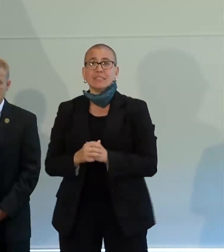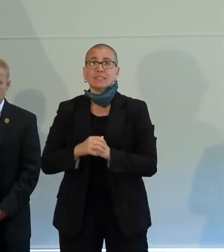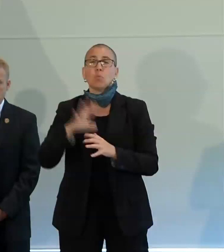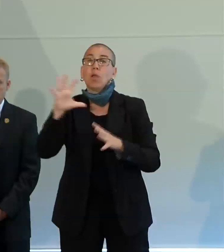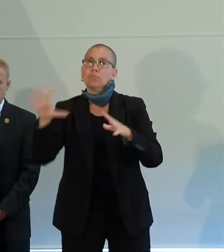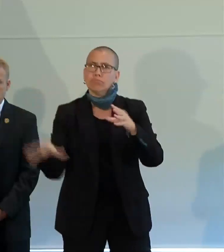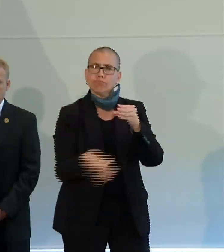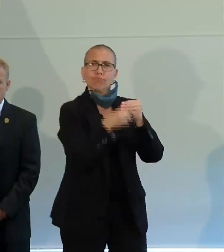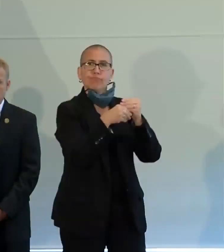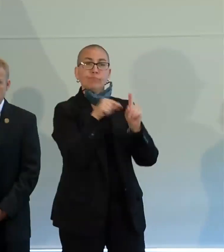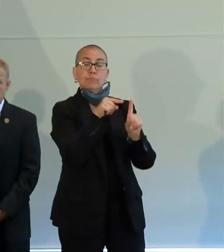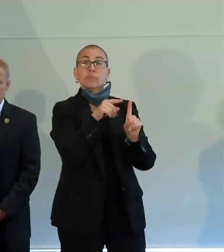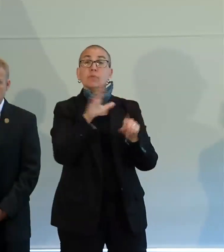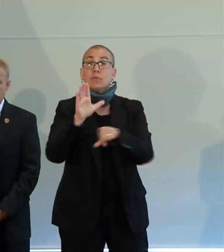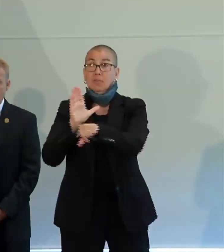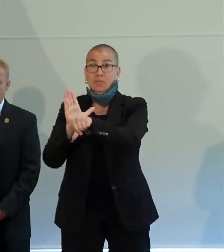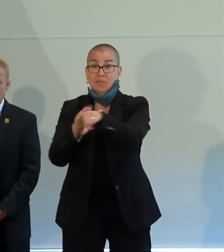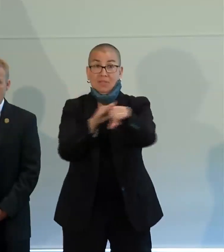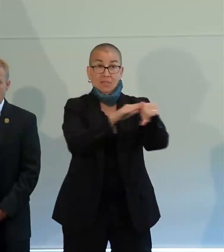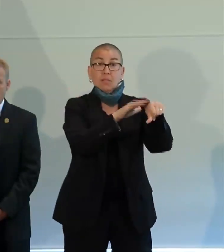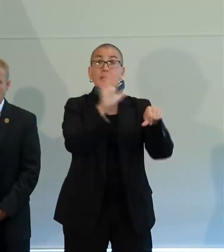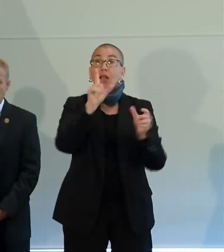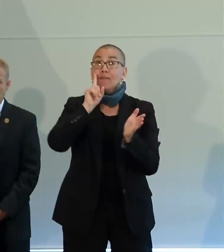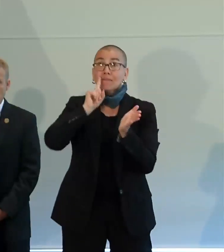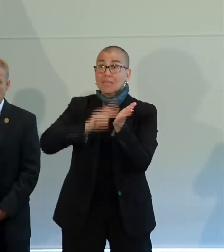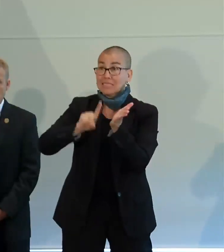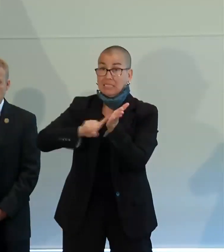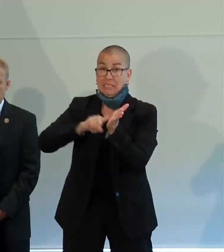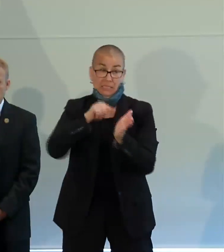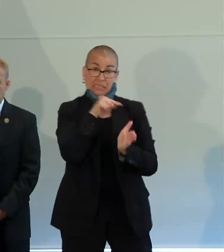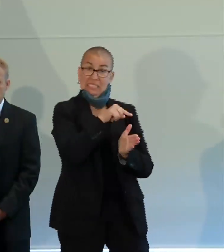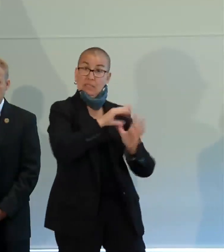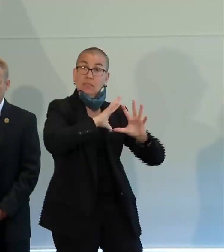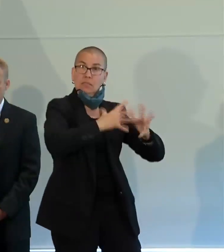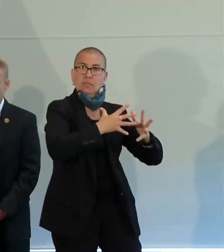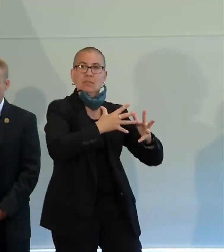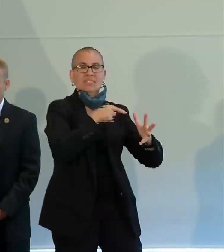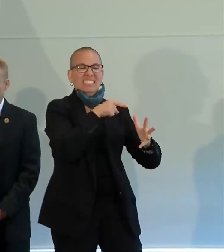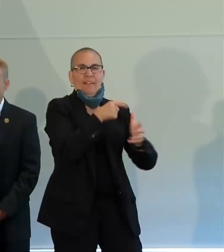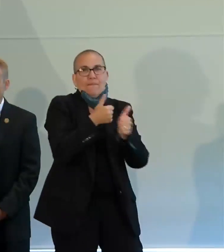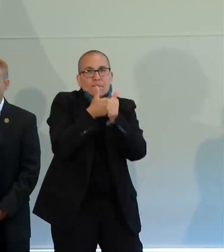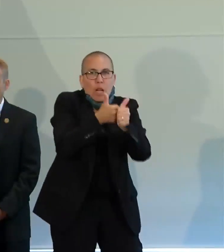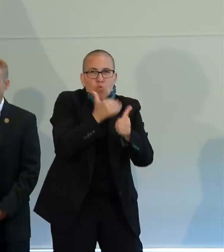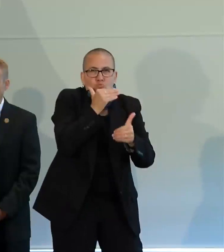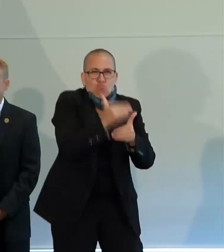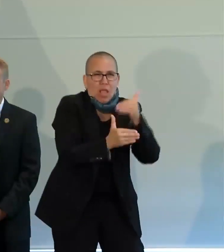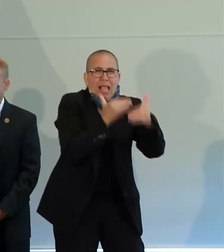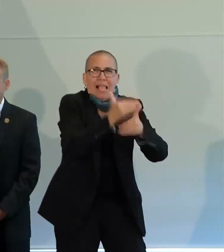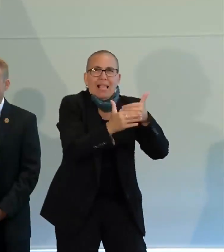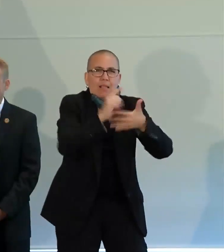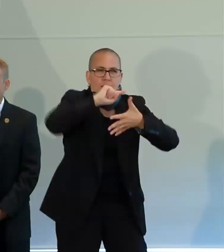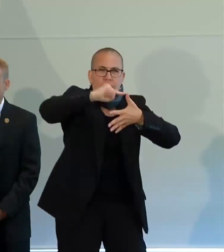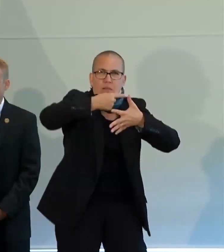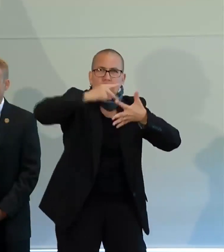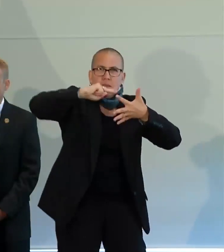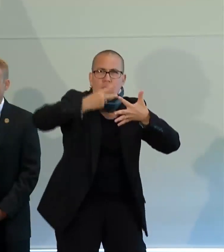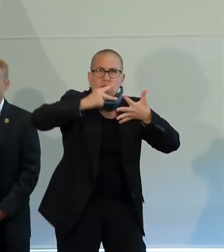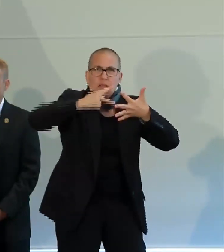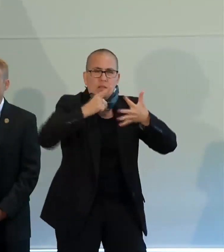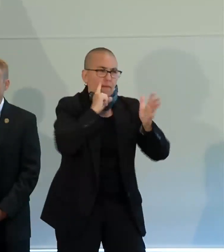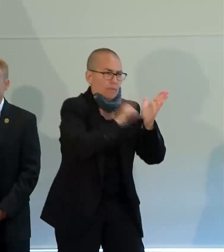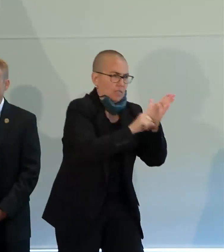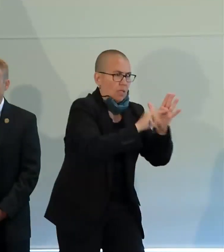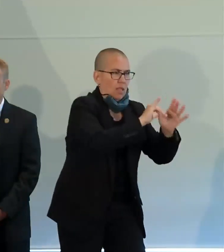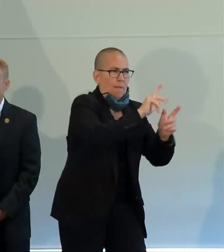is ongoing. We are following the path of all of the evidence. Wherever it leads, we are investigating as quickly as we